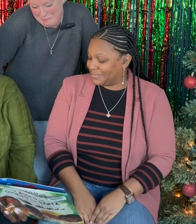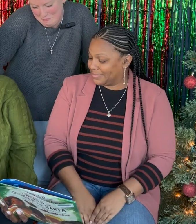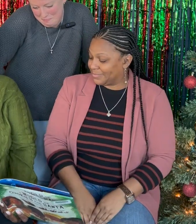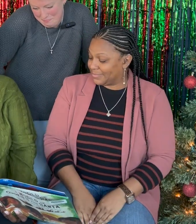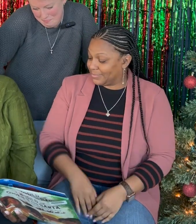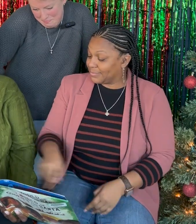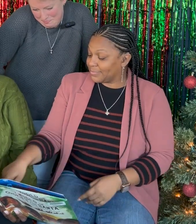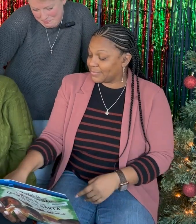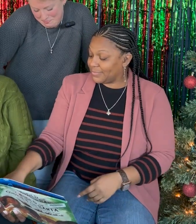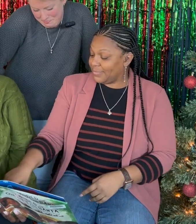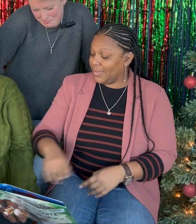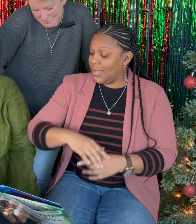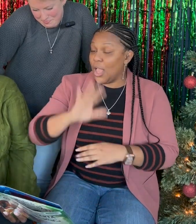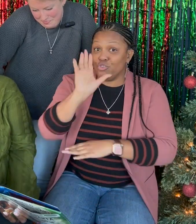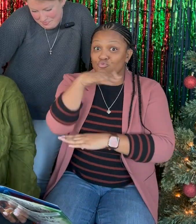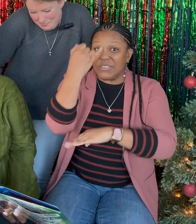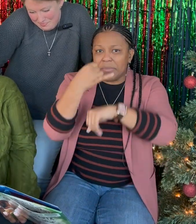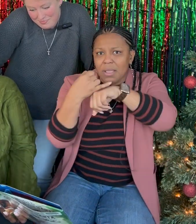cookie.